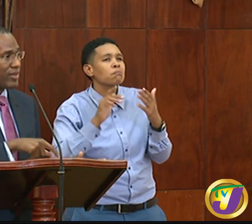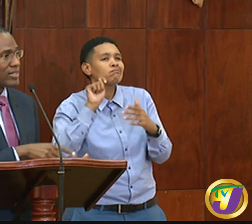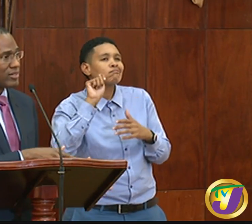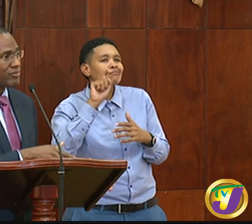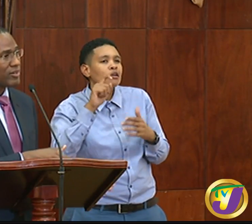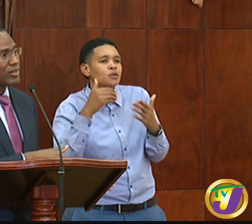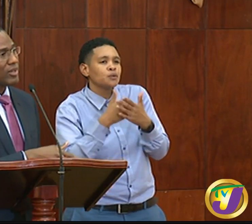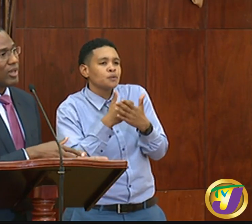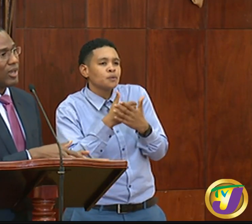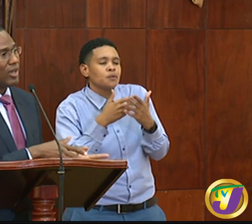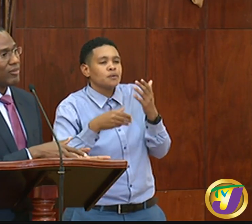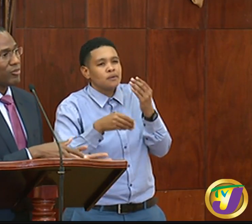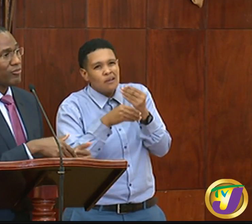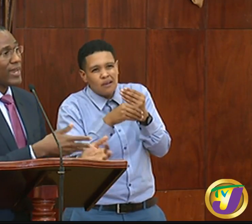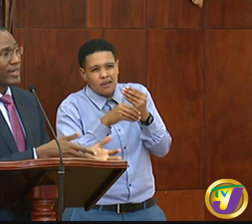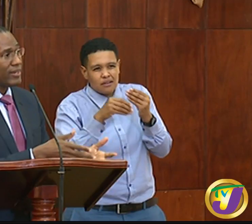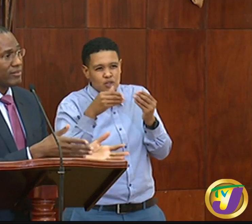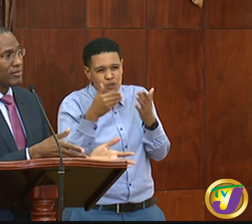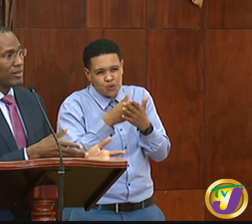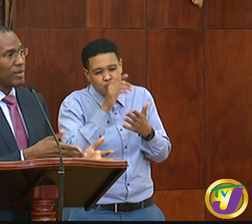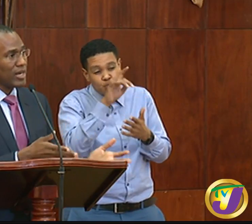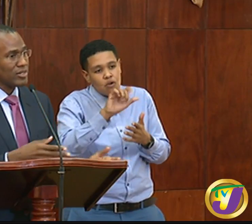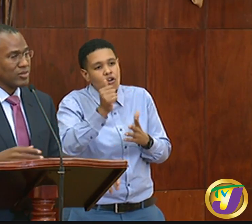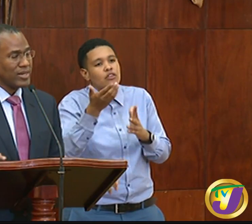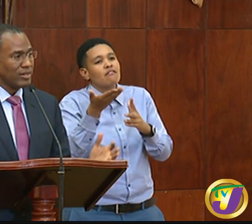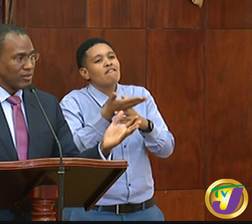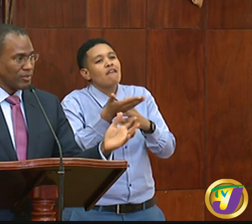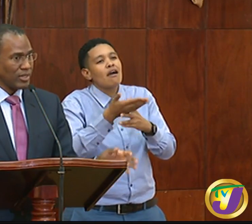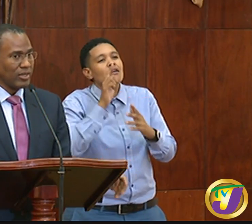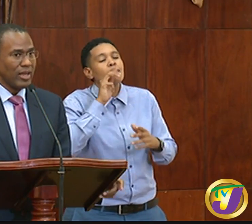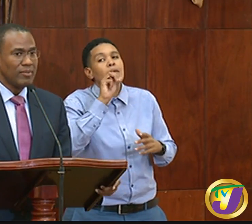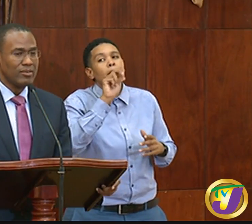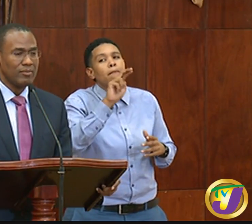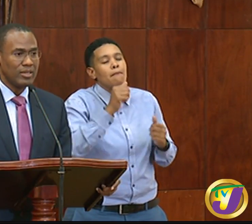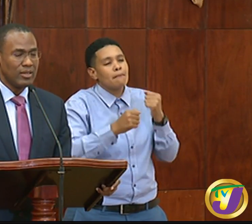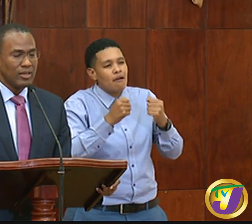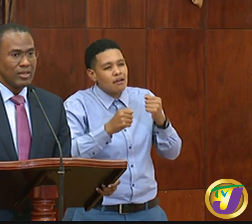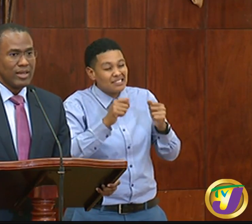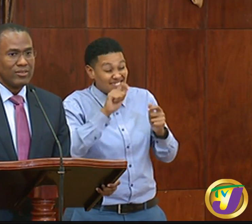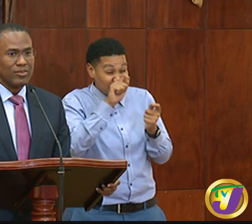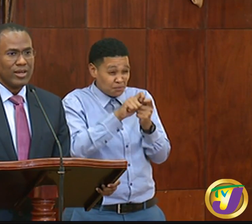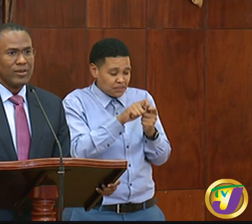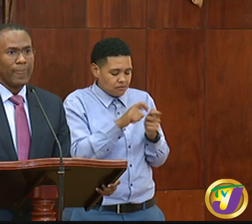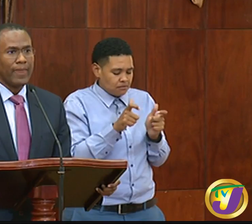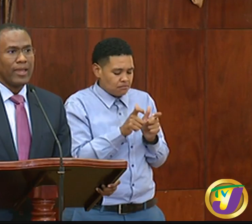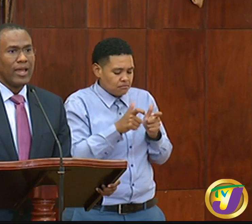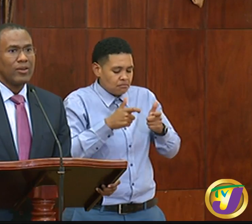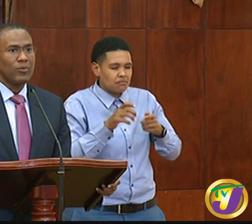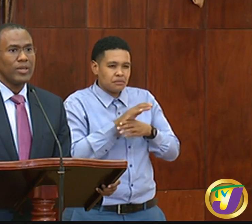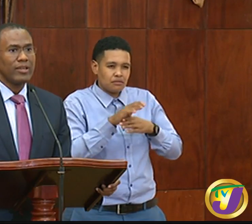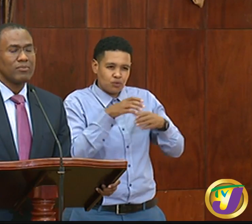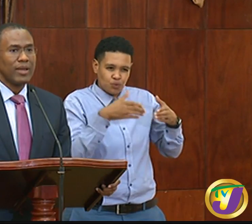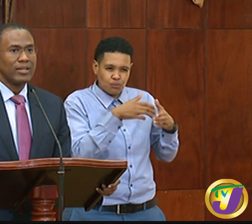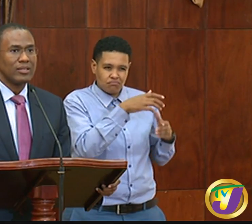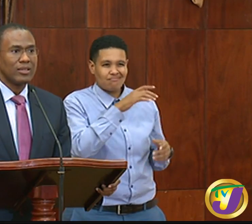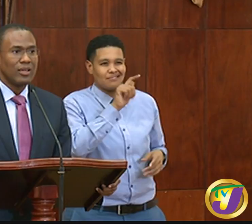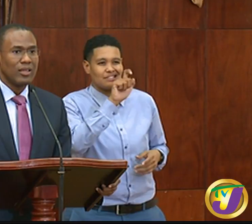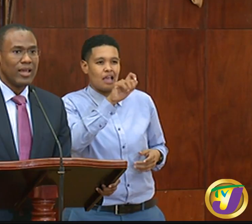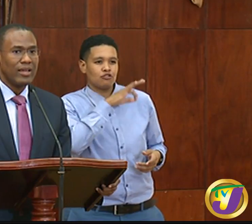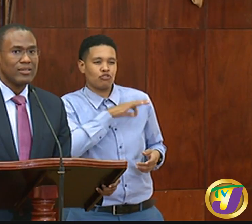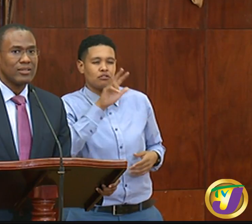are effective for filing in March 20th, in particular the MSME tax credit. And we